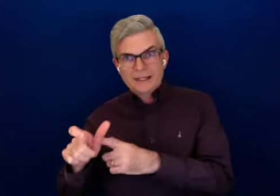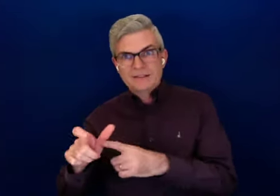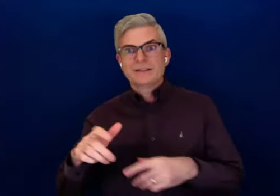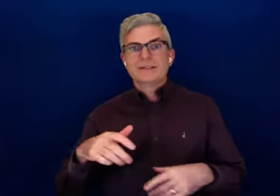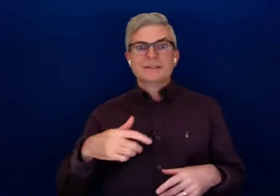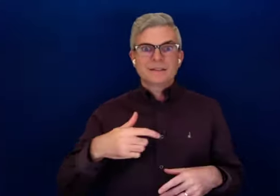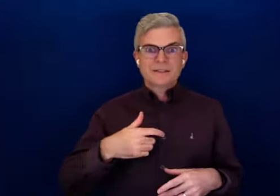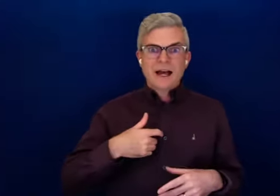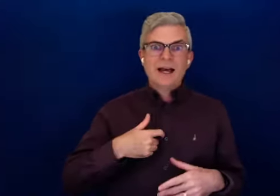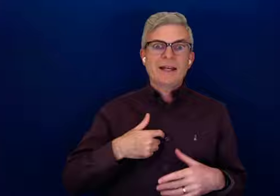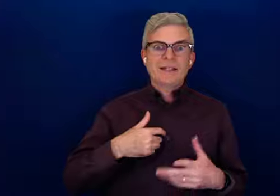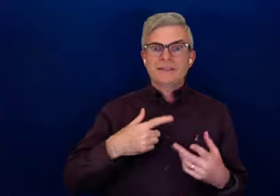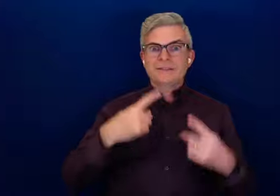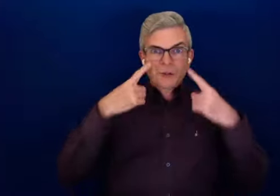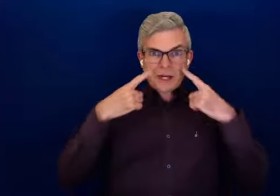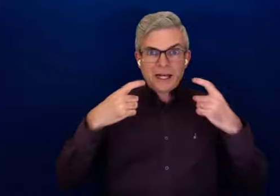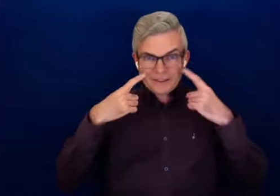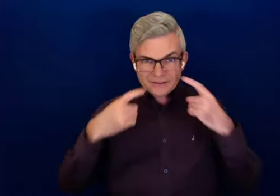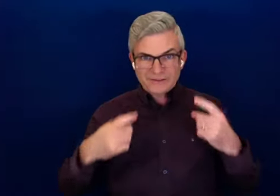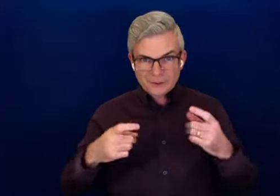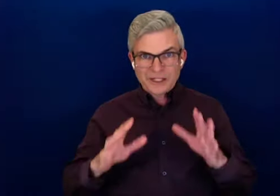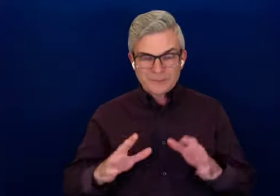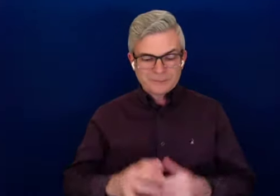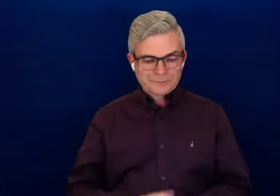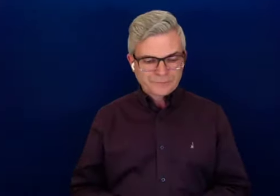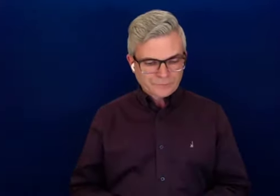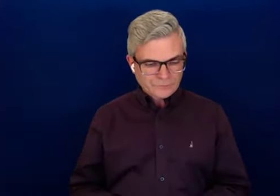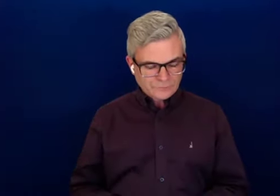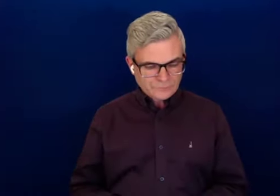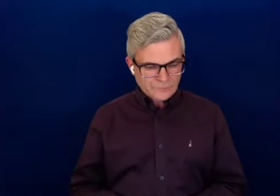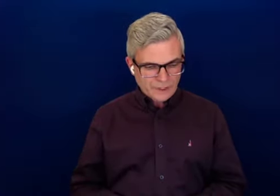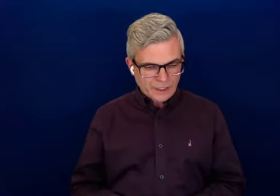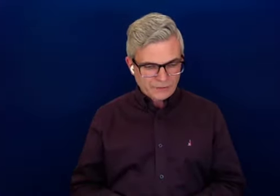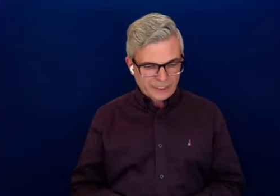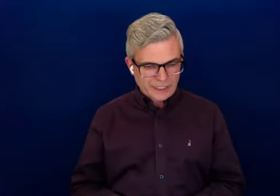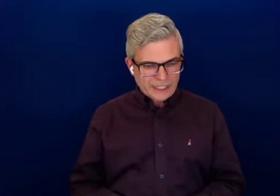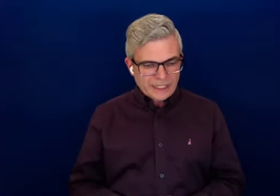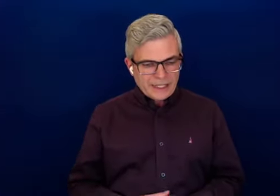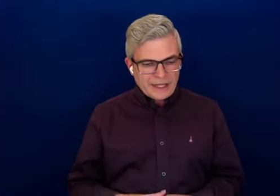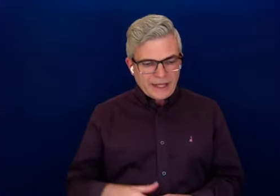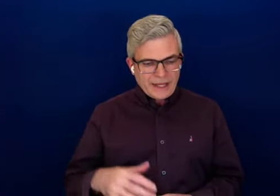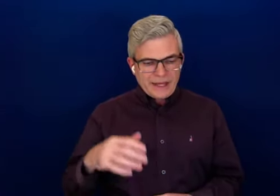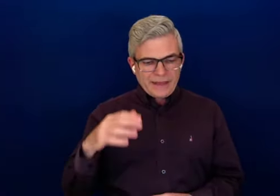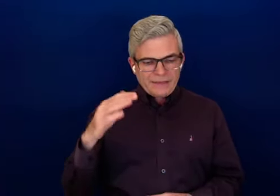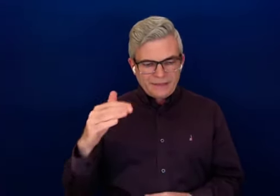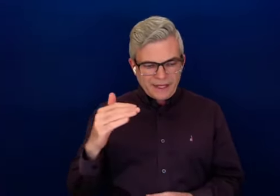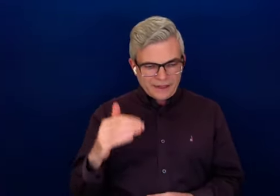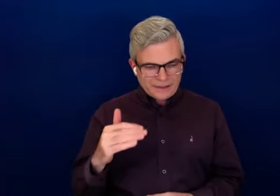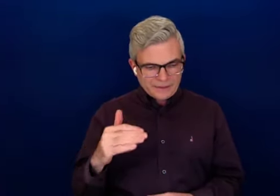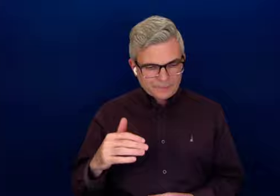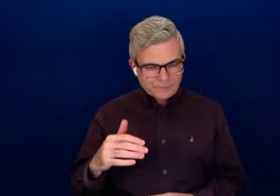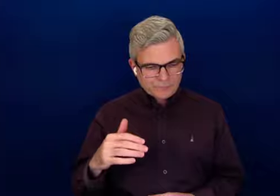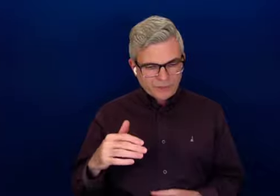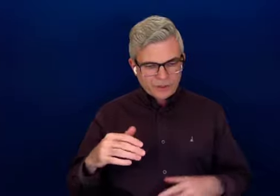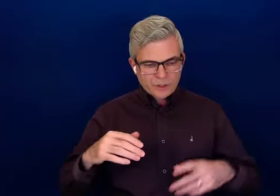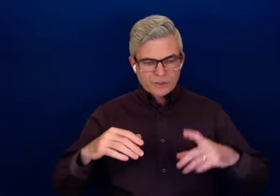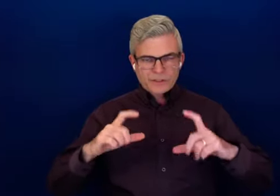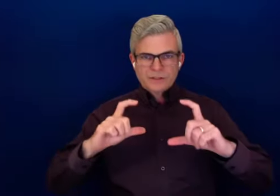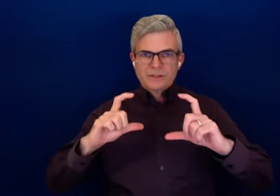ran, I cried, okay? All right. And then notice